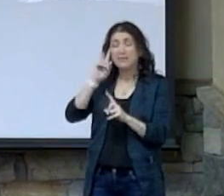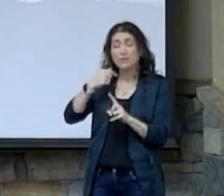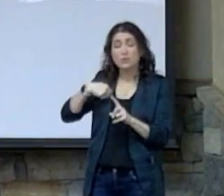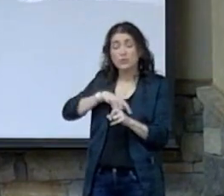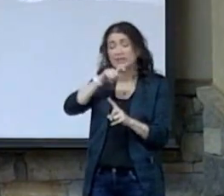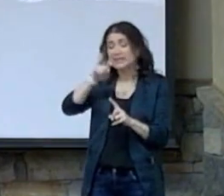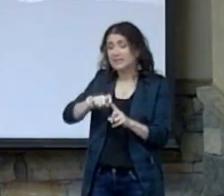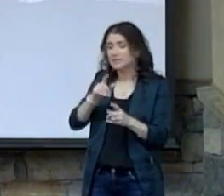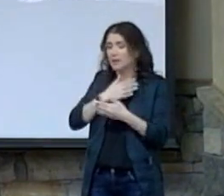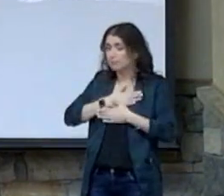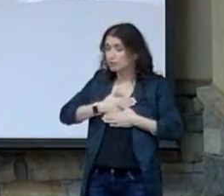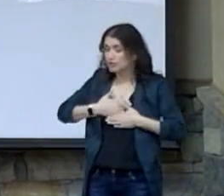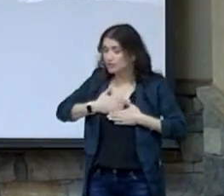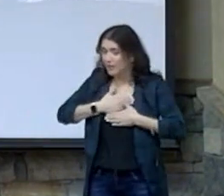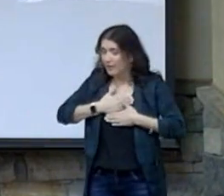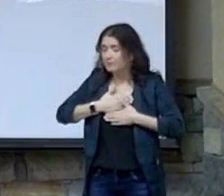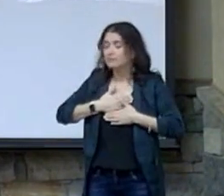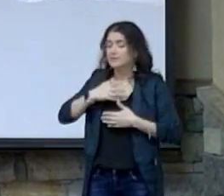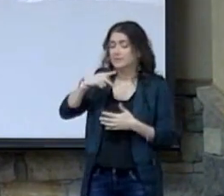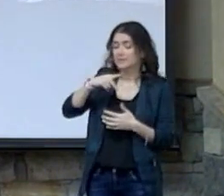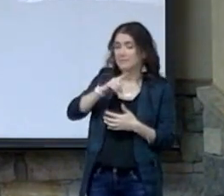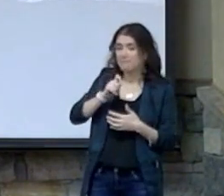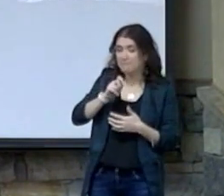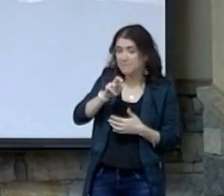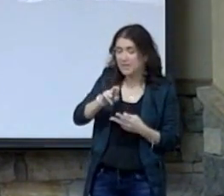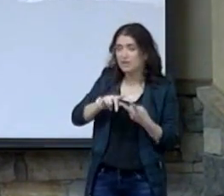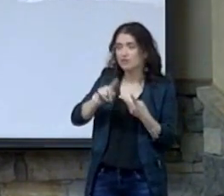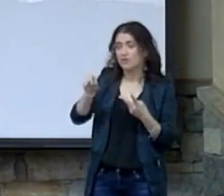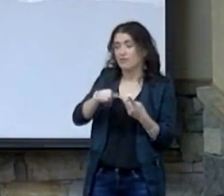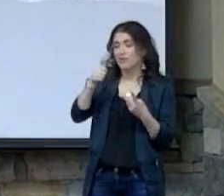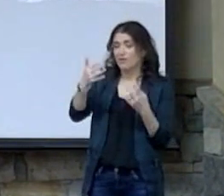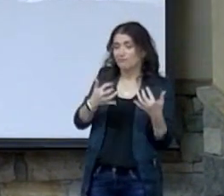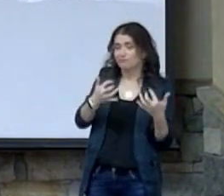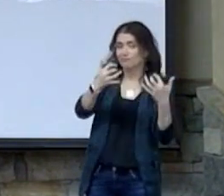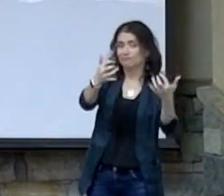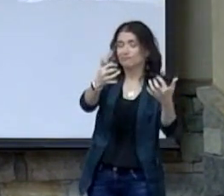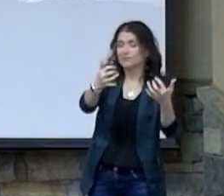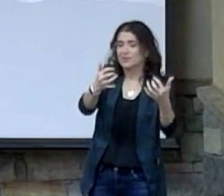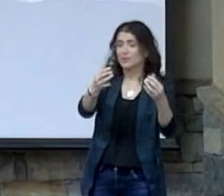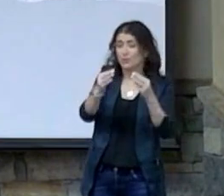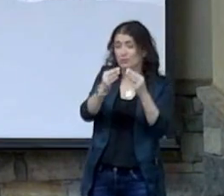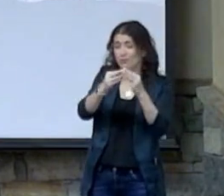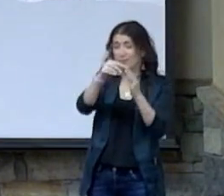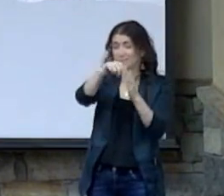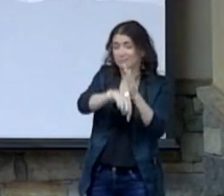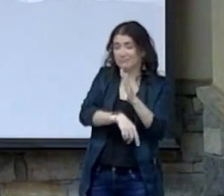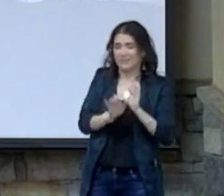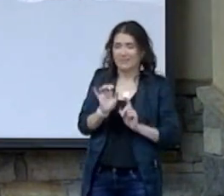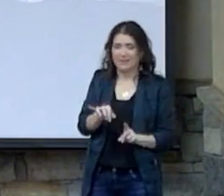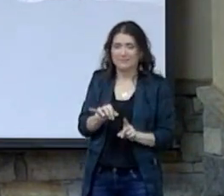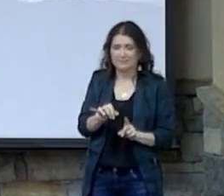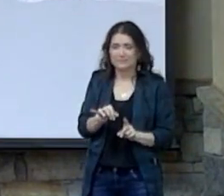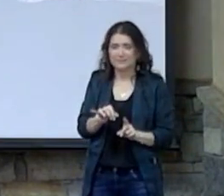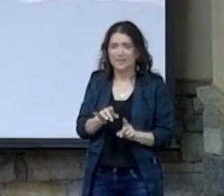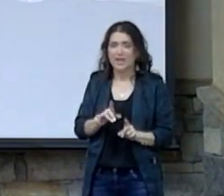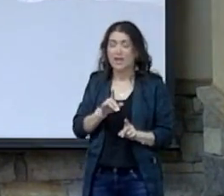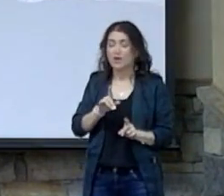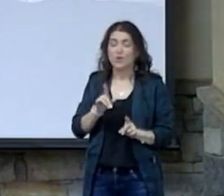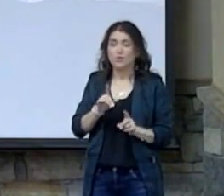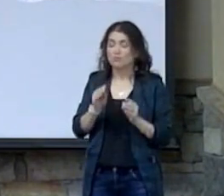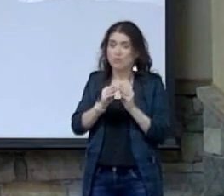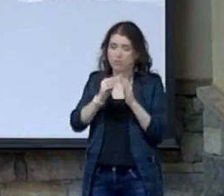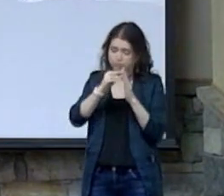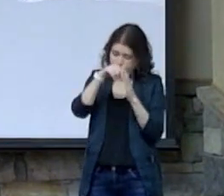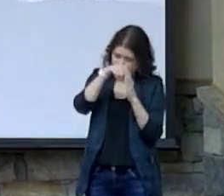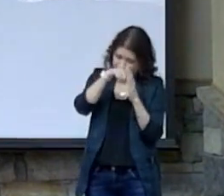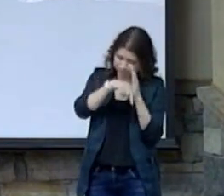that to Peter and the rest of Jesus' audience, it was much, much more than that. It was far deeper